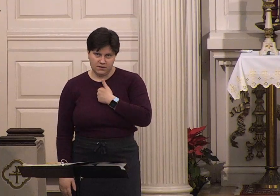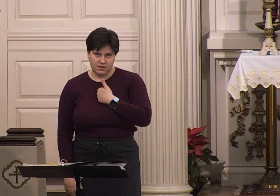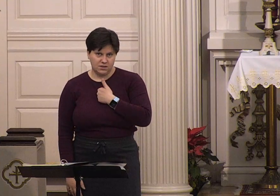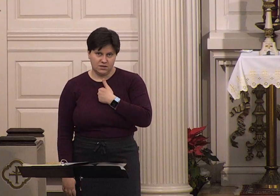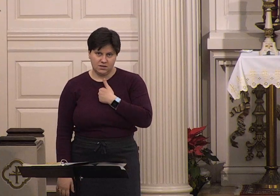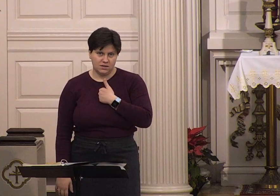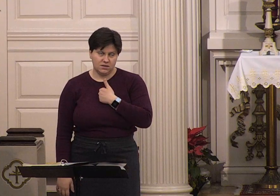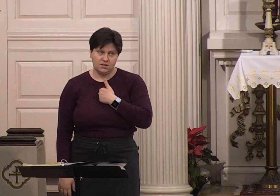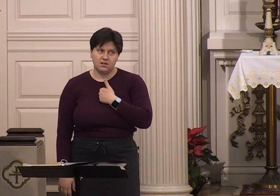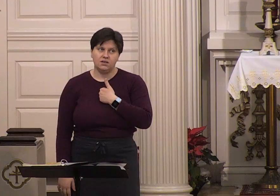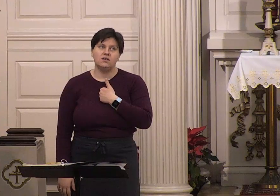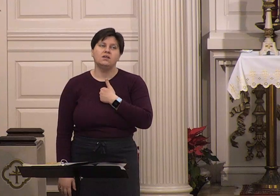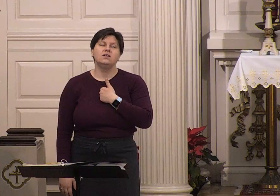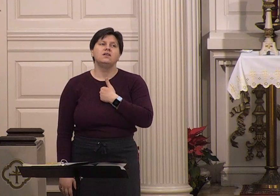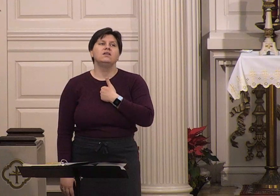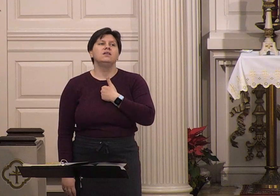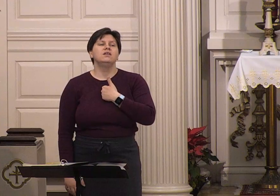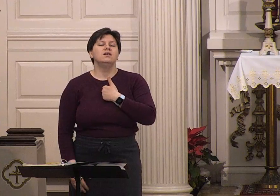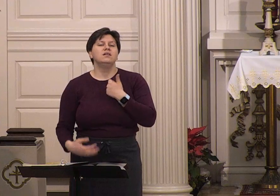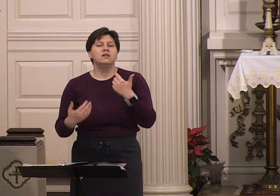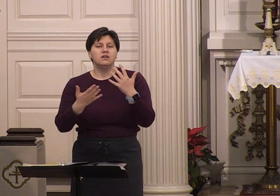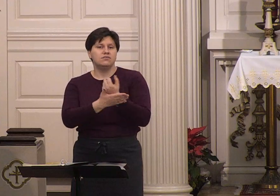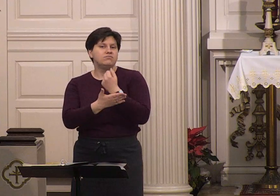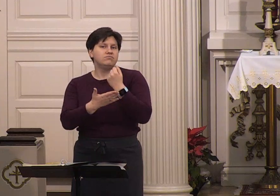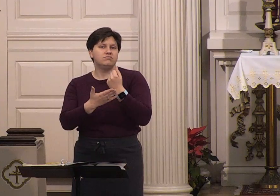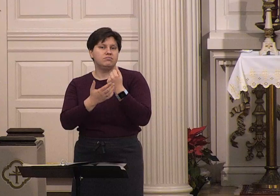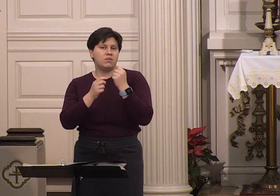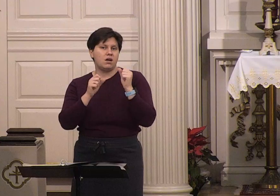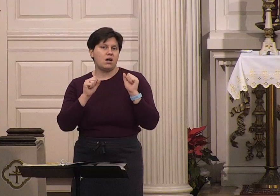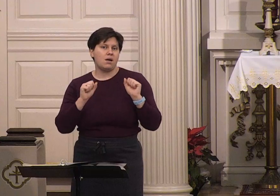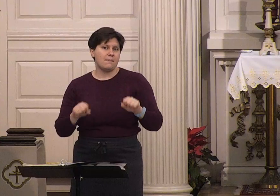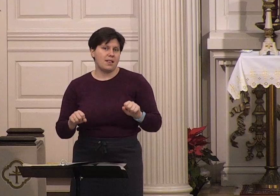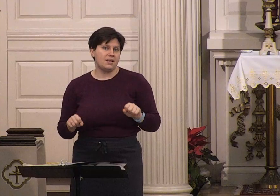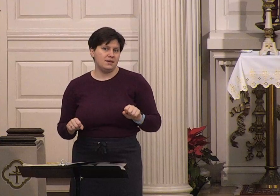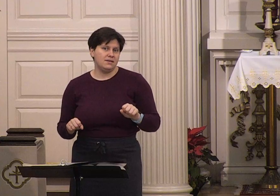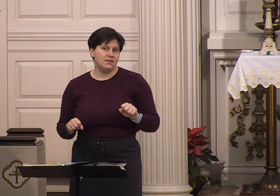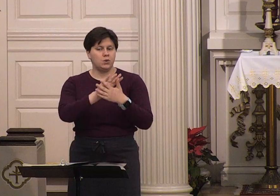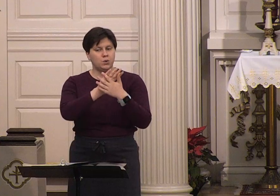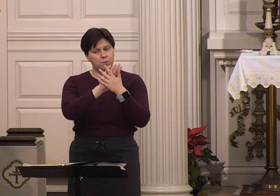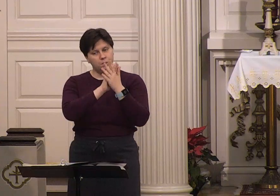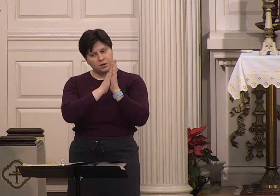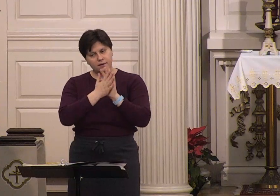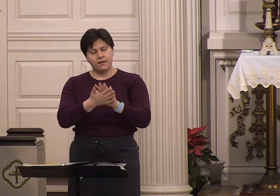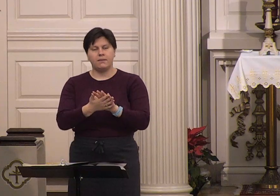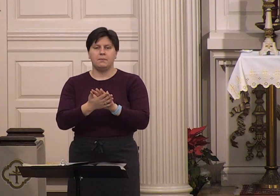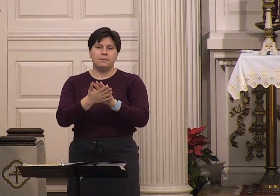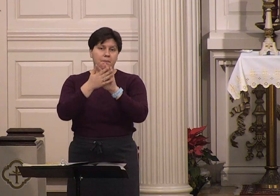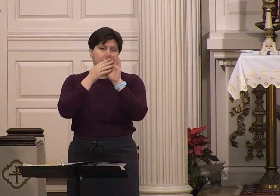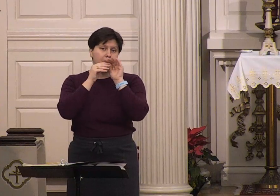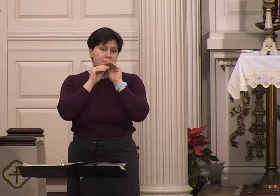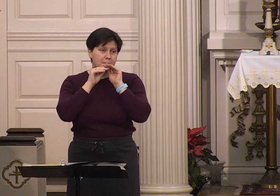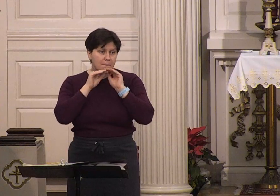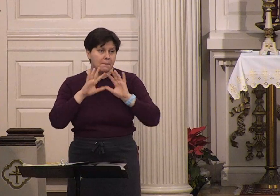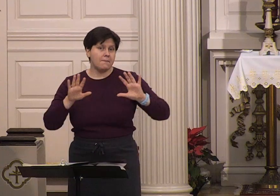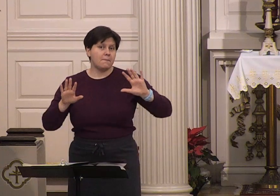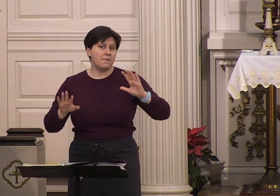we gain the ability to become blessed,